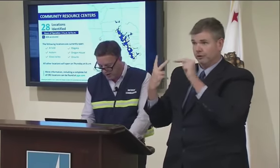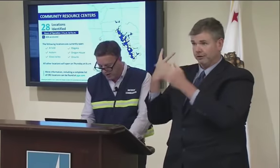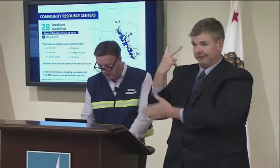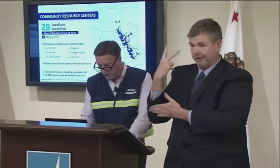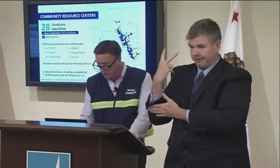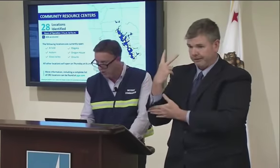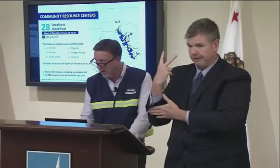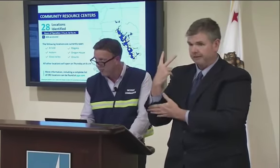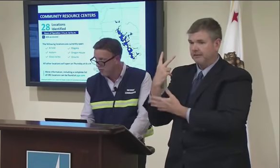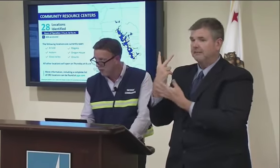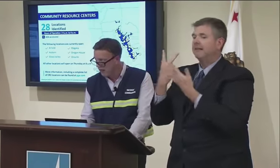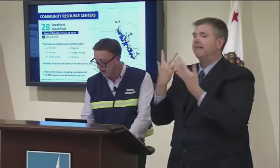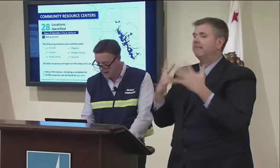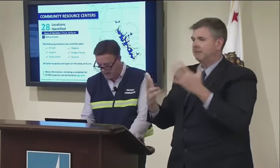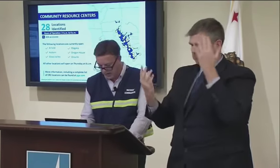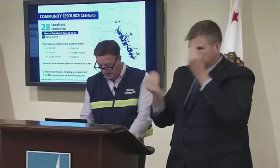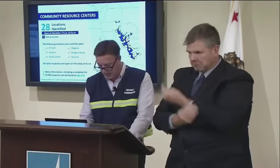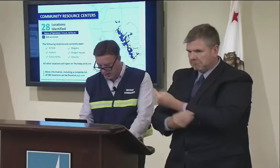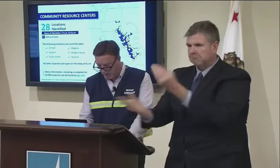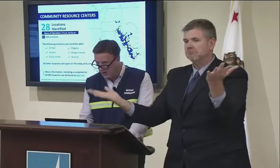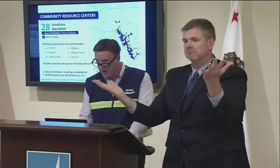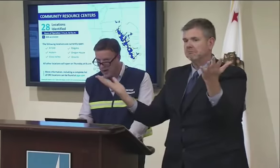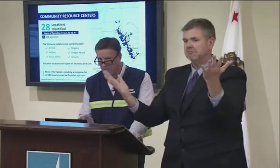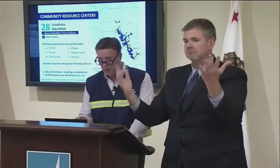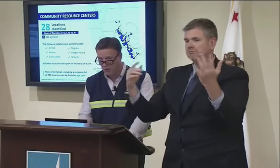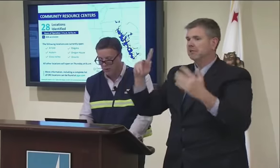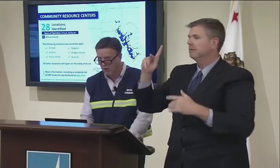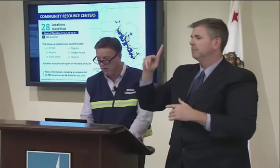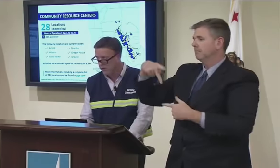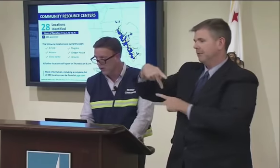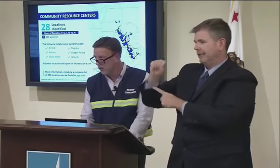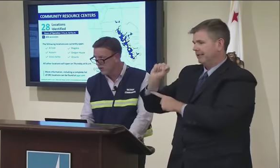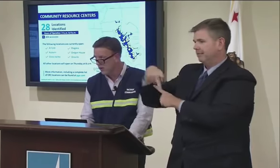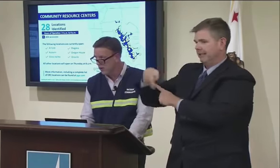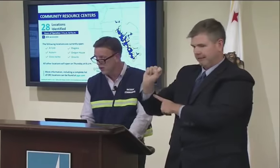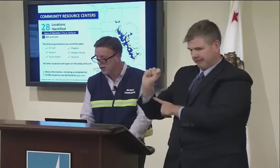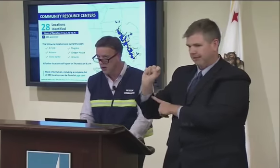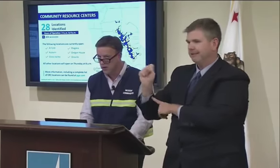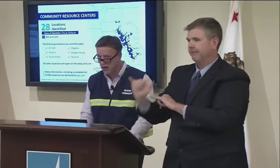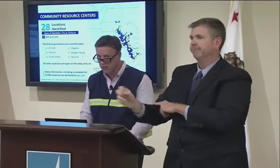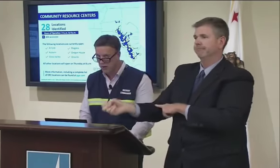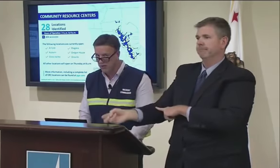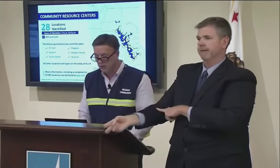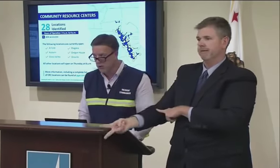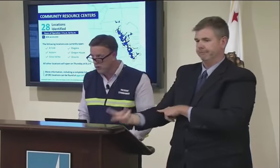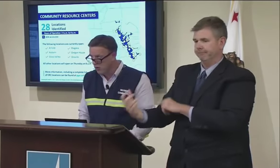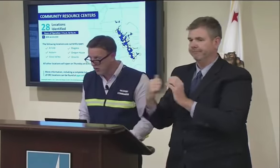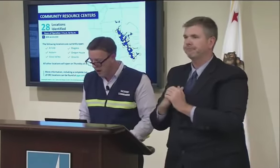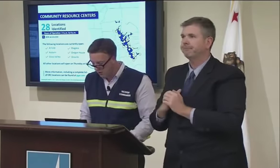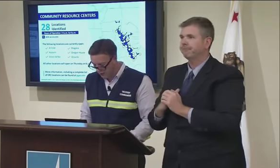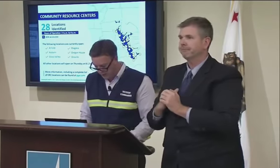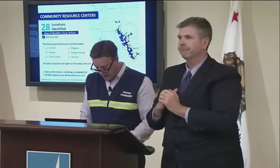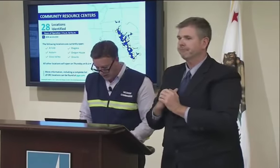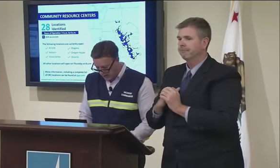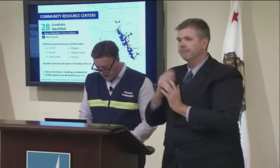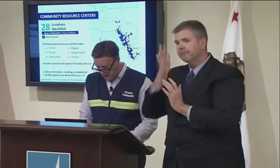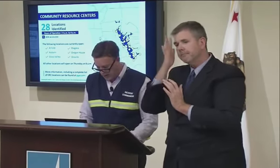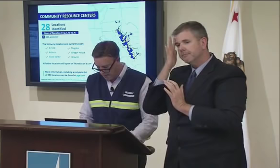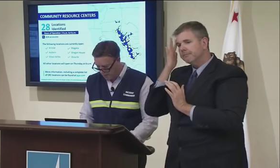PSPS shortly after midnight. We need to have those areas of the service territory de-energized by 0200